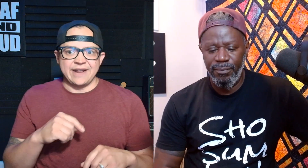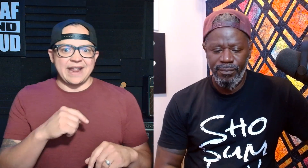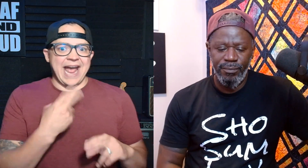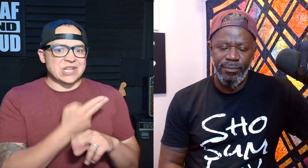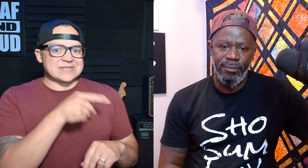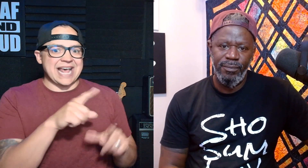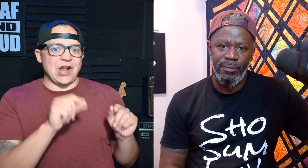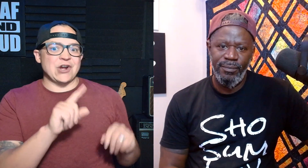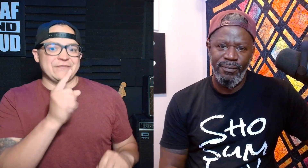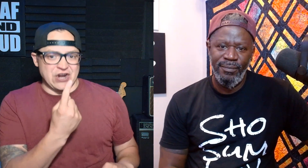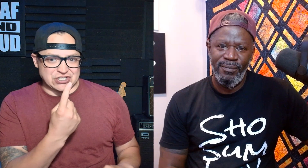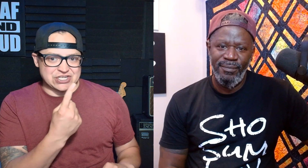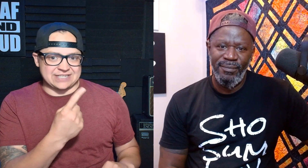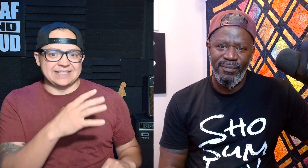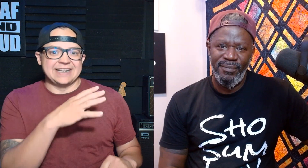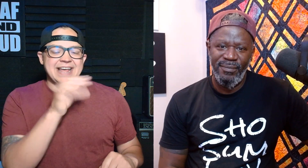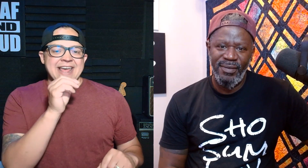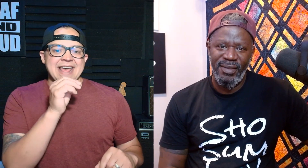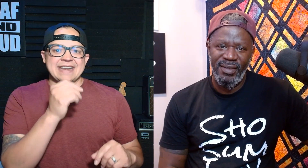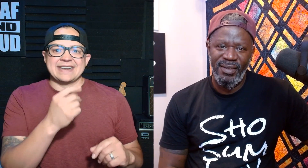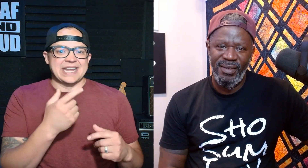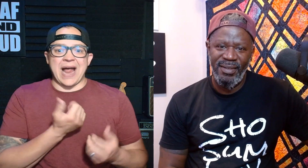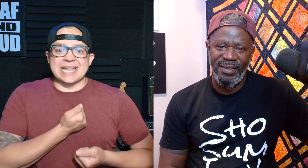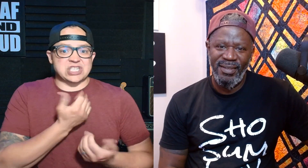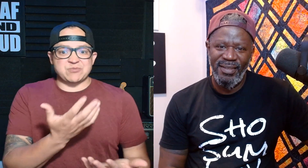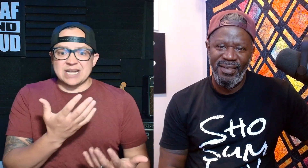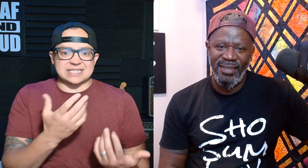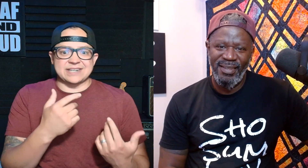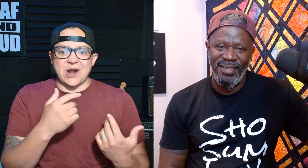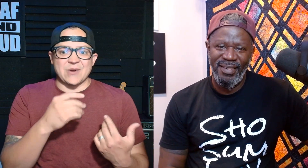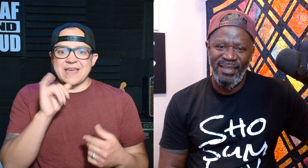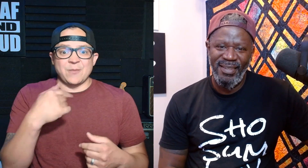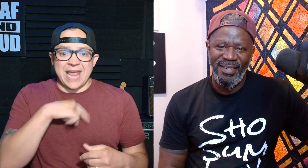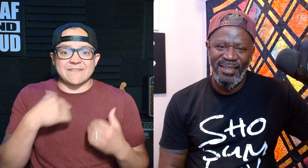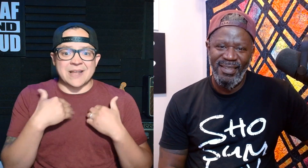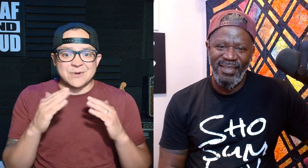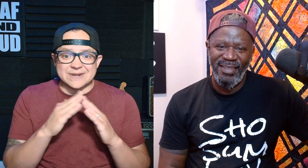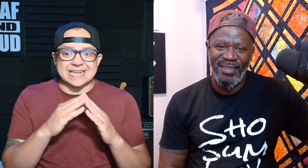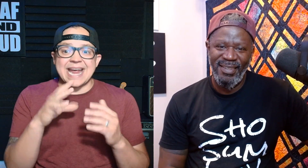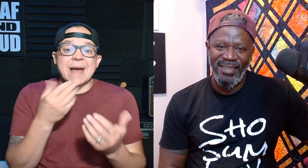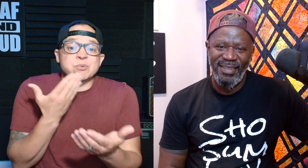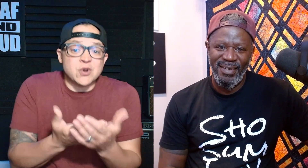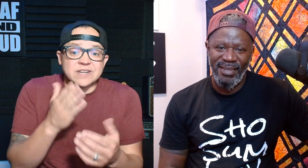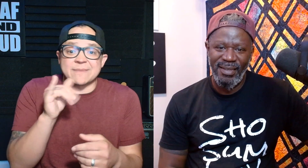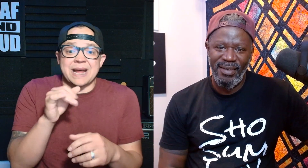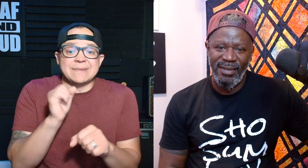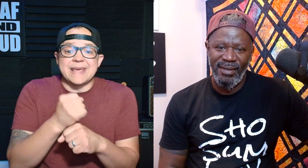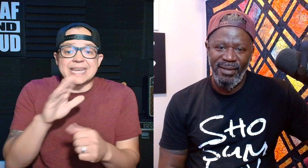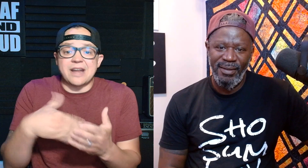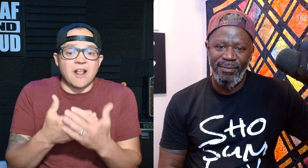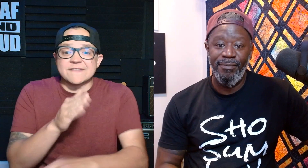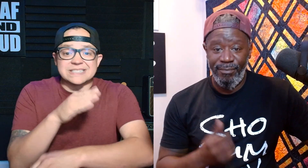card, I used that card first. And I expressed, that we have a community, and I proved it